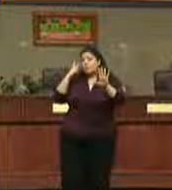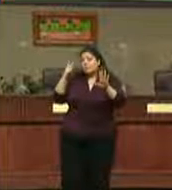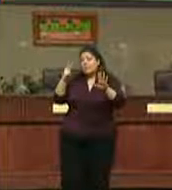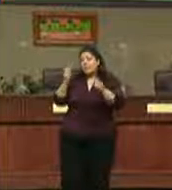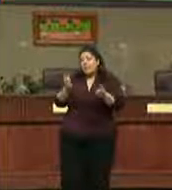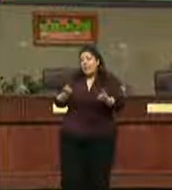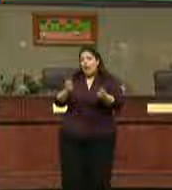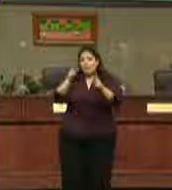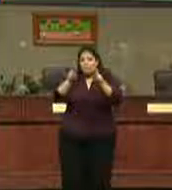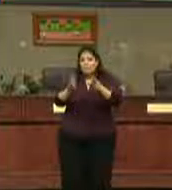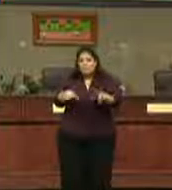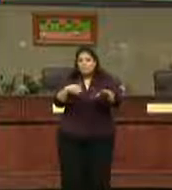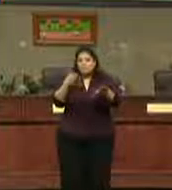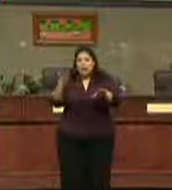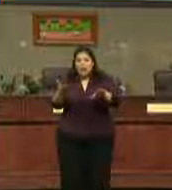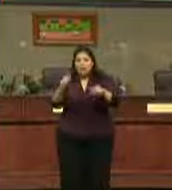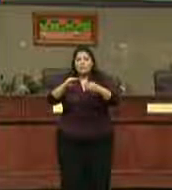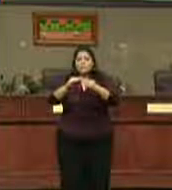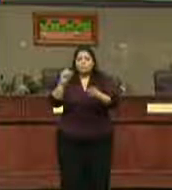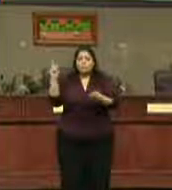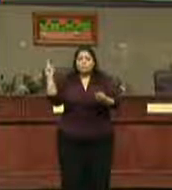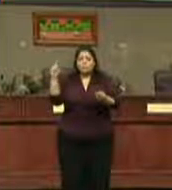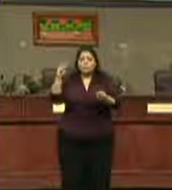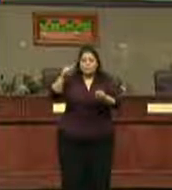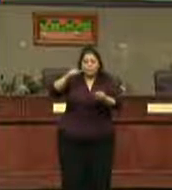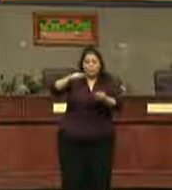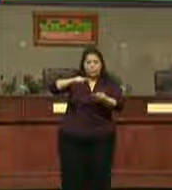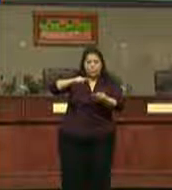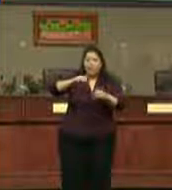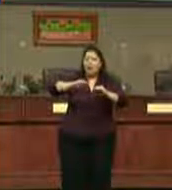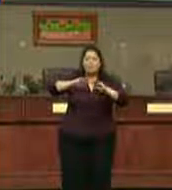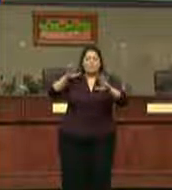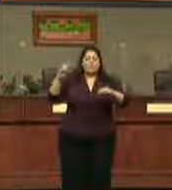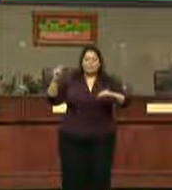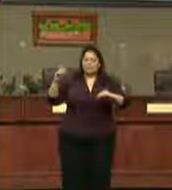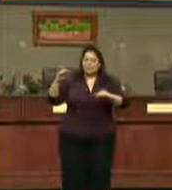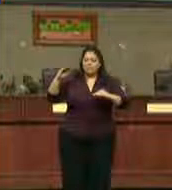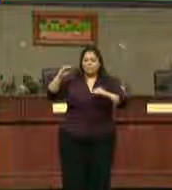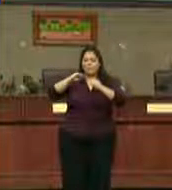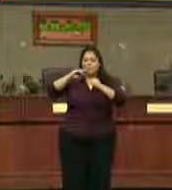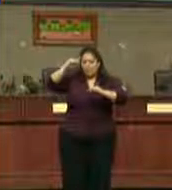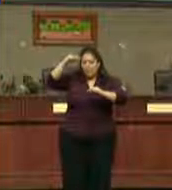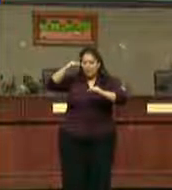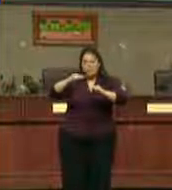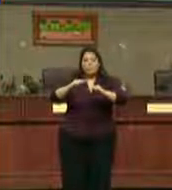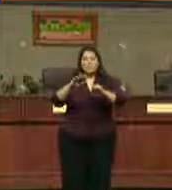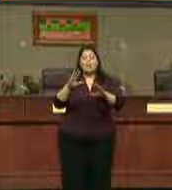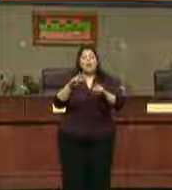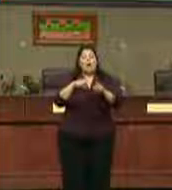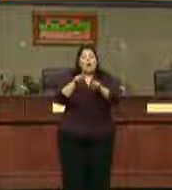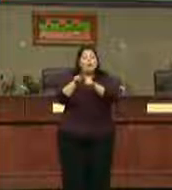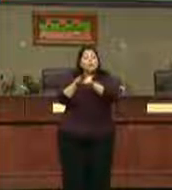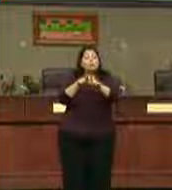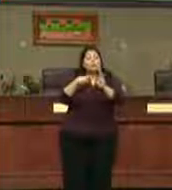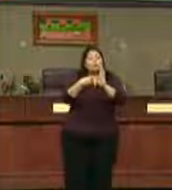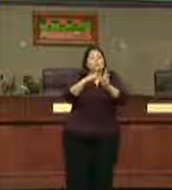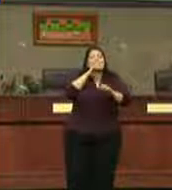deaths that we see daily. And this is also by age group, how many